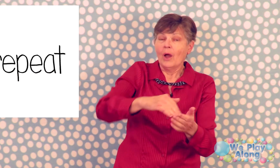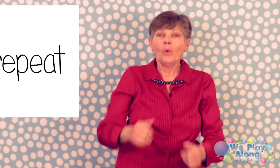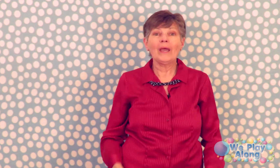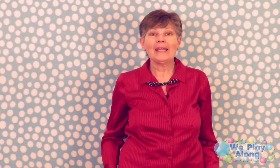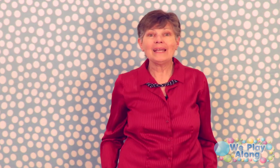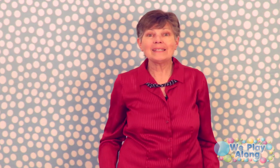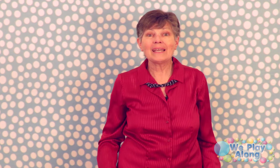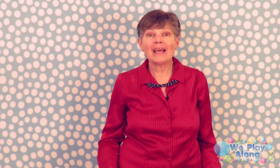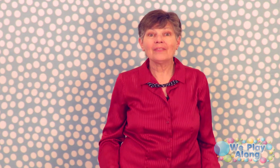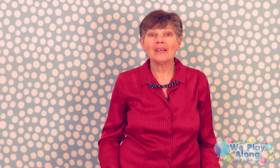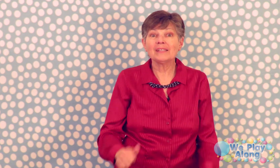we need to get this